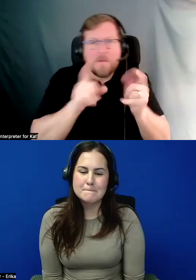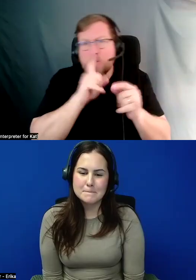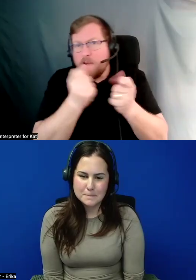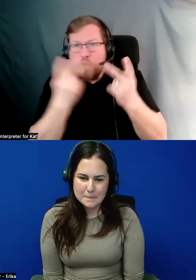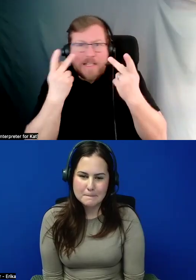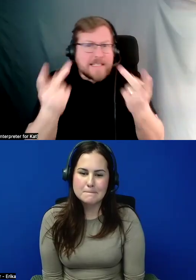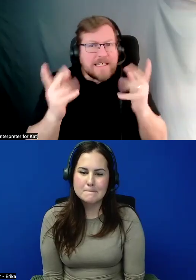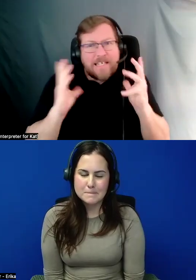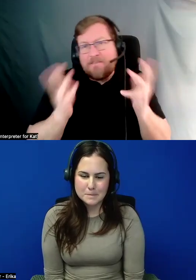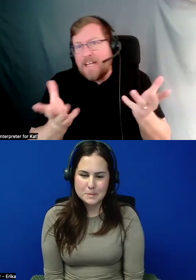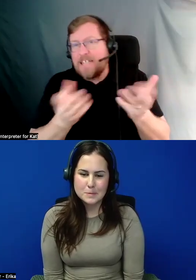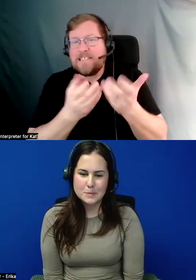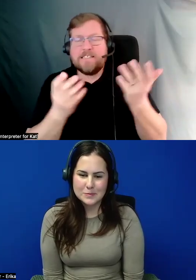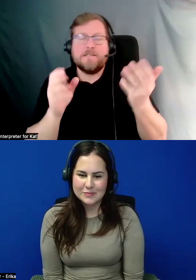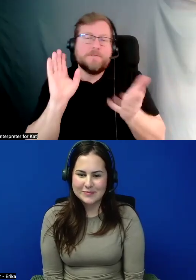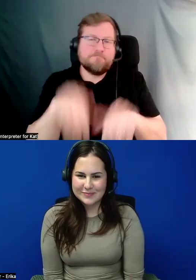see everybody.